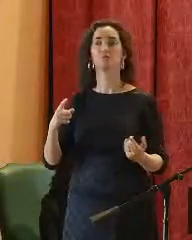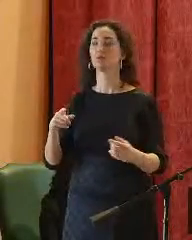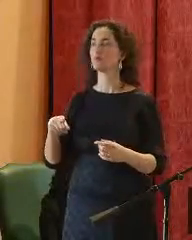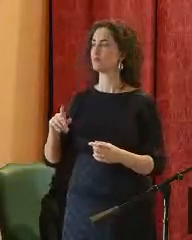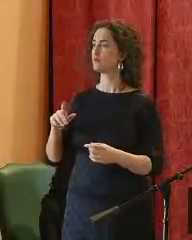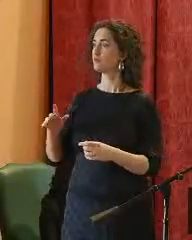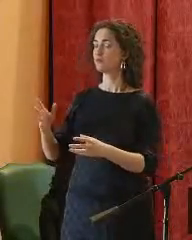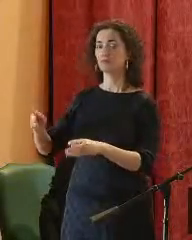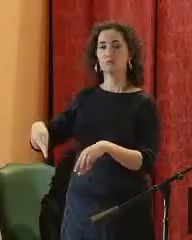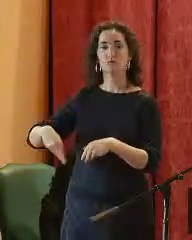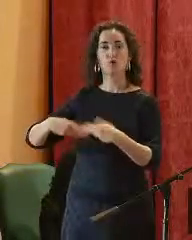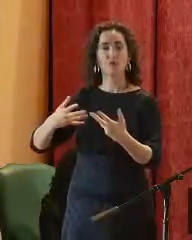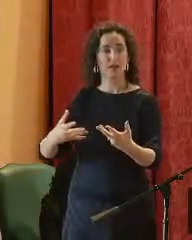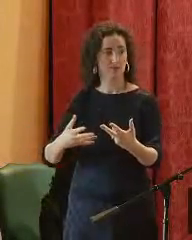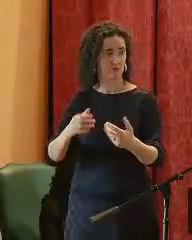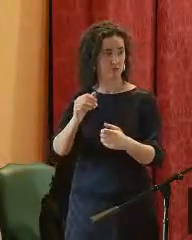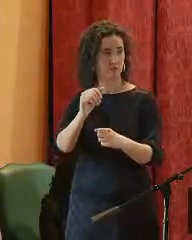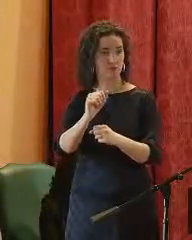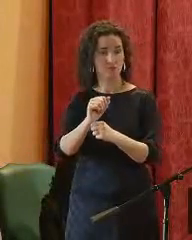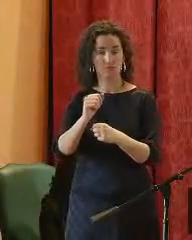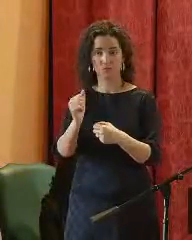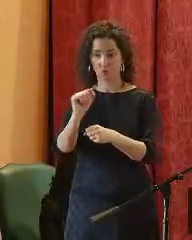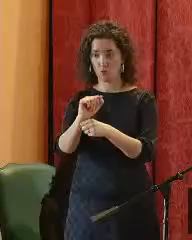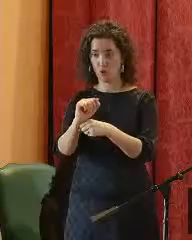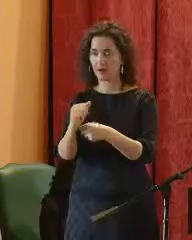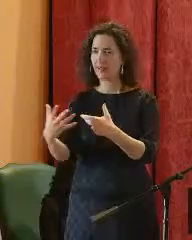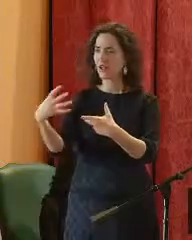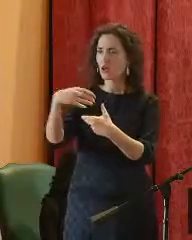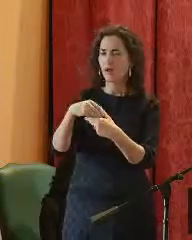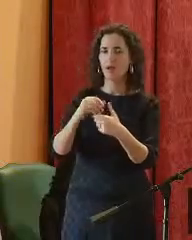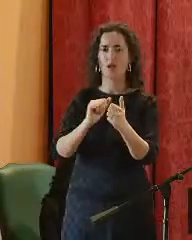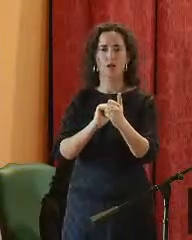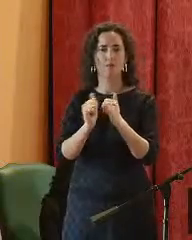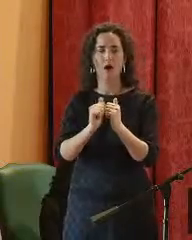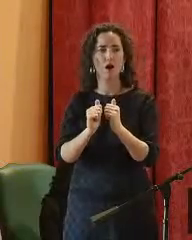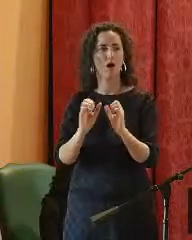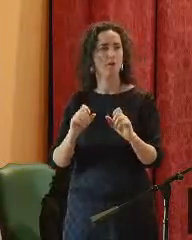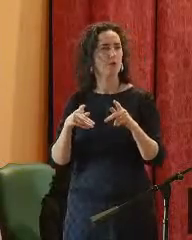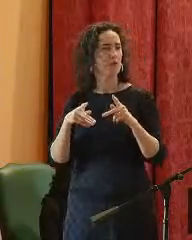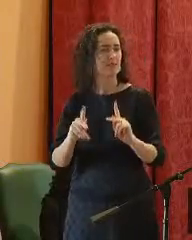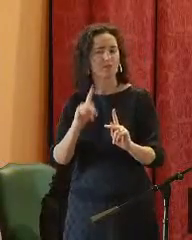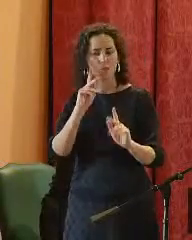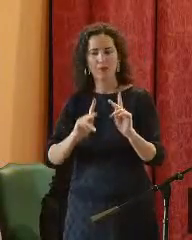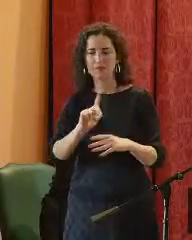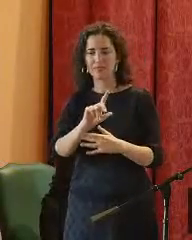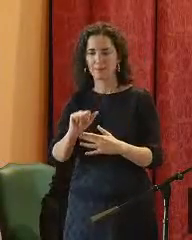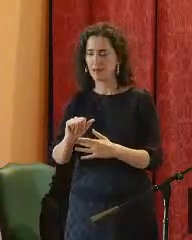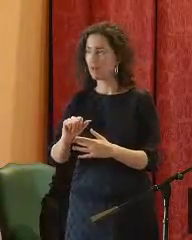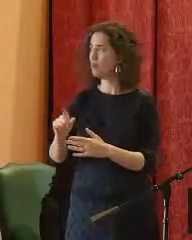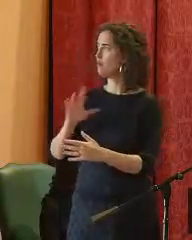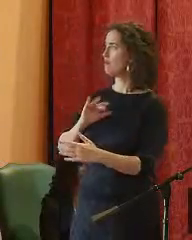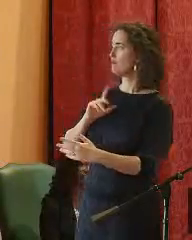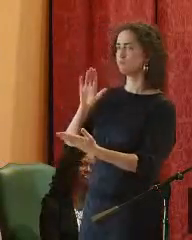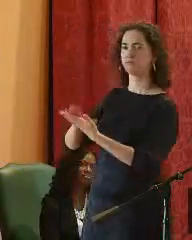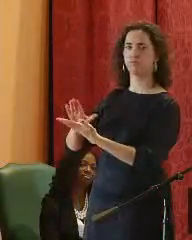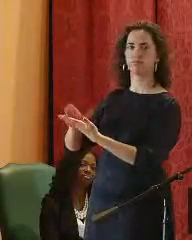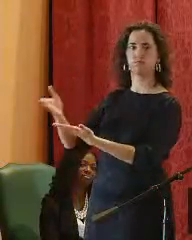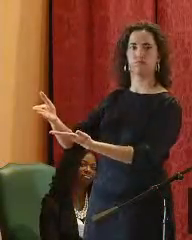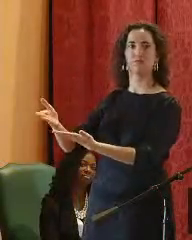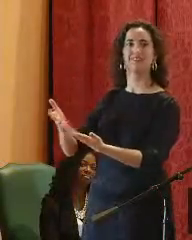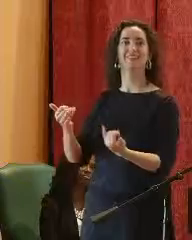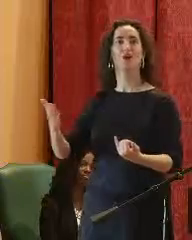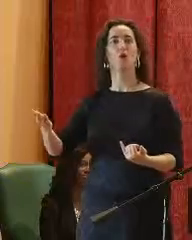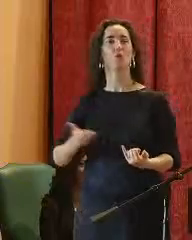achievement in providing integrated, competitive employment and career opportunities for people with disabilities. Now I would like to